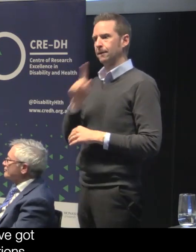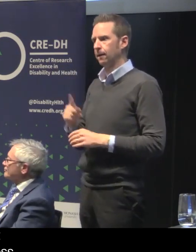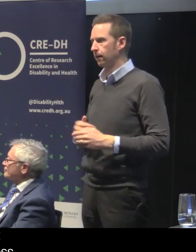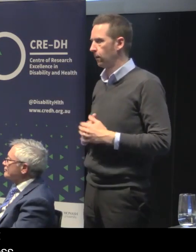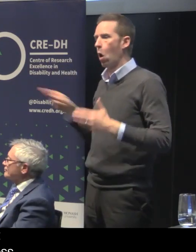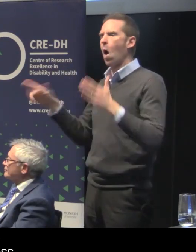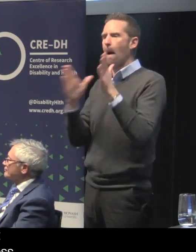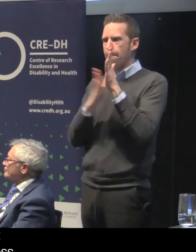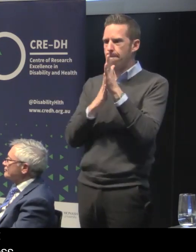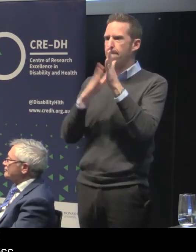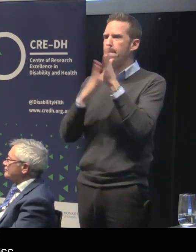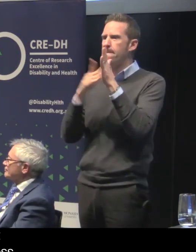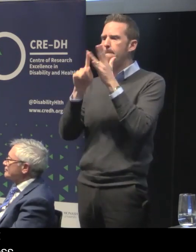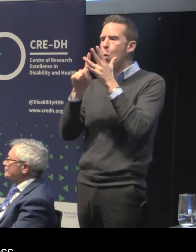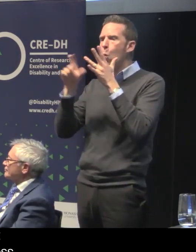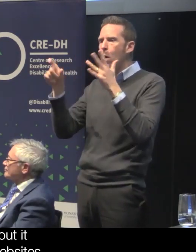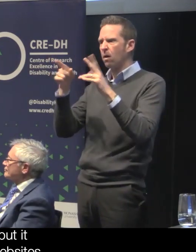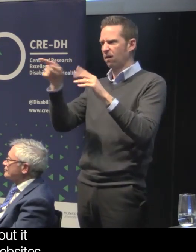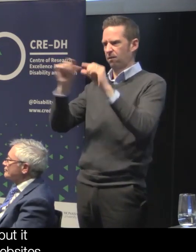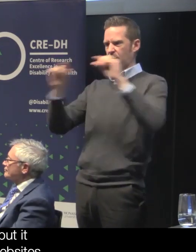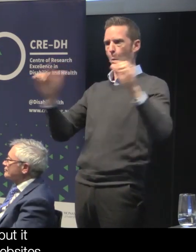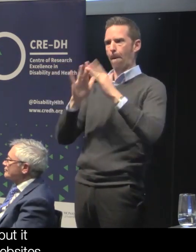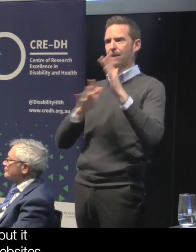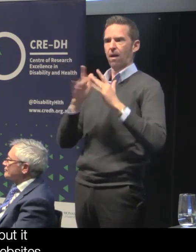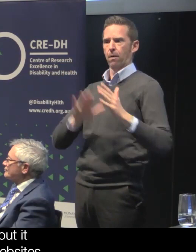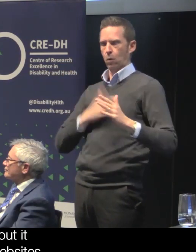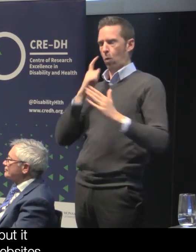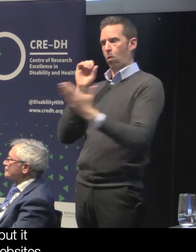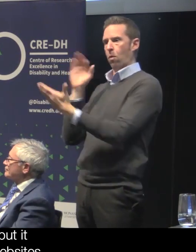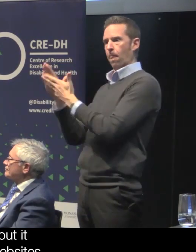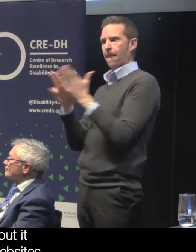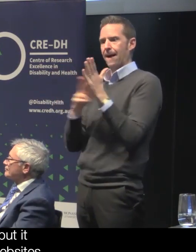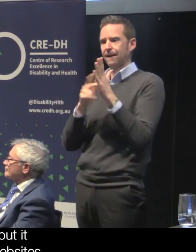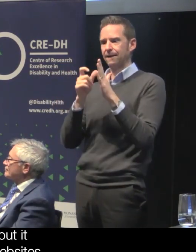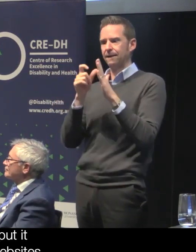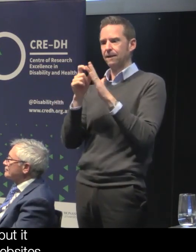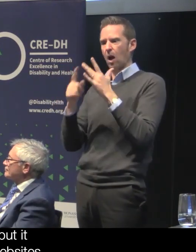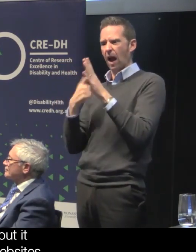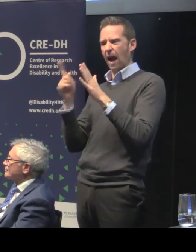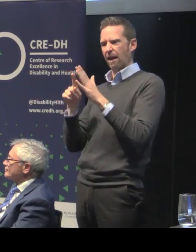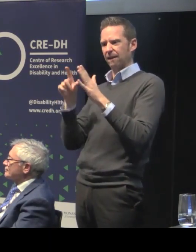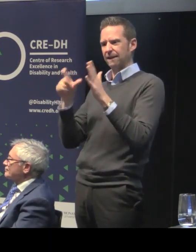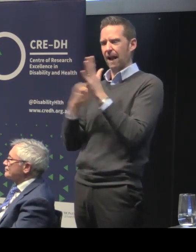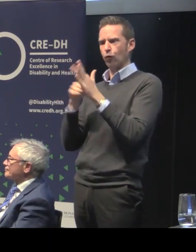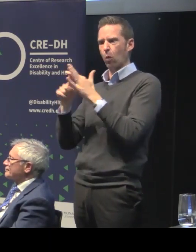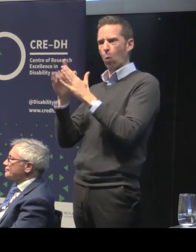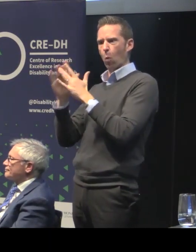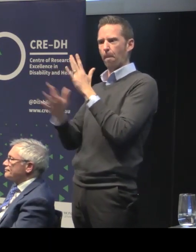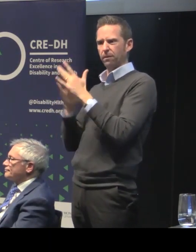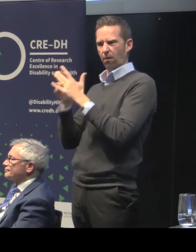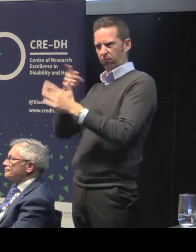get the website address, we'll make sure we put it on the MDI and the CRE website so you can go to them